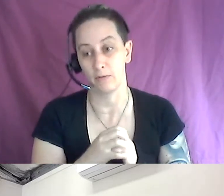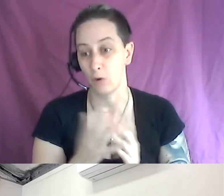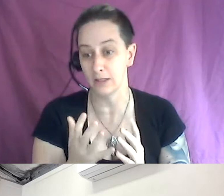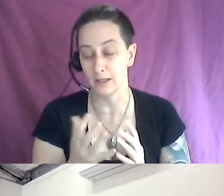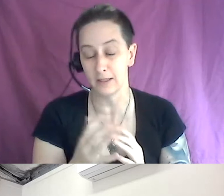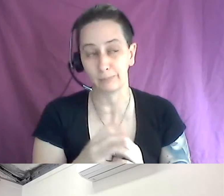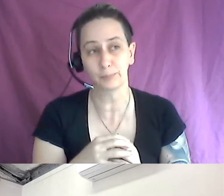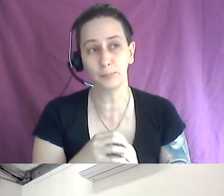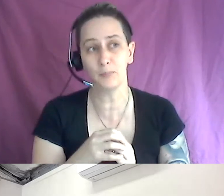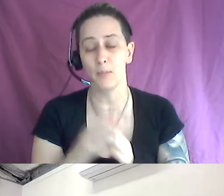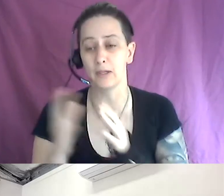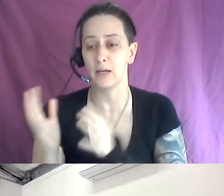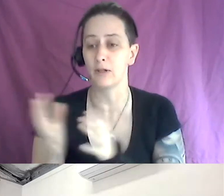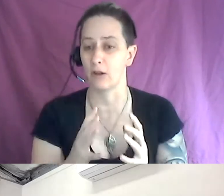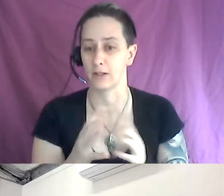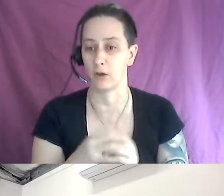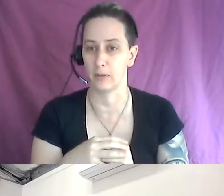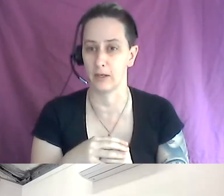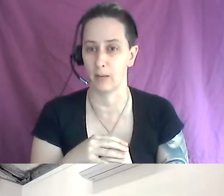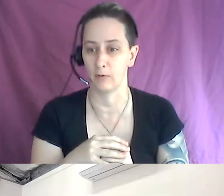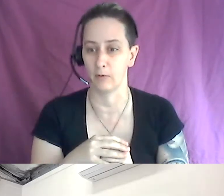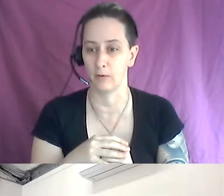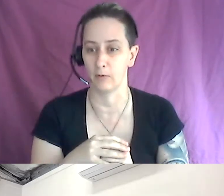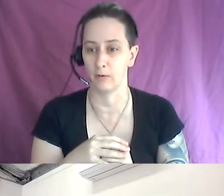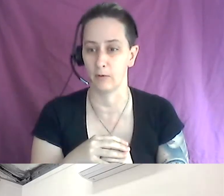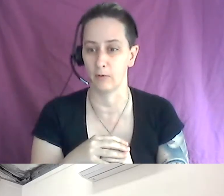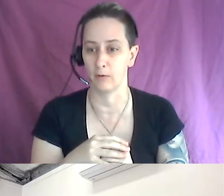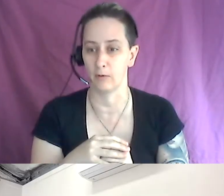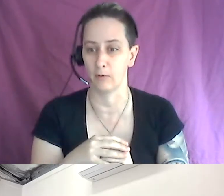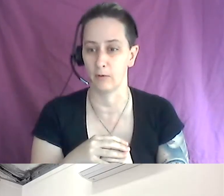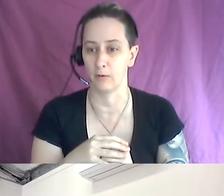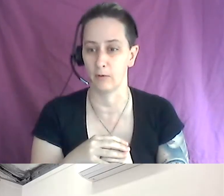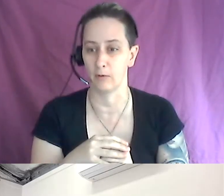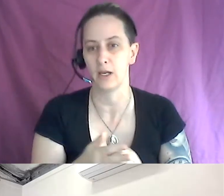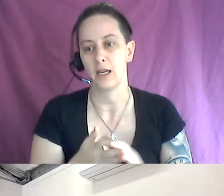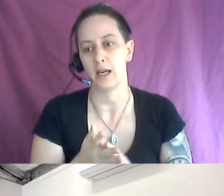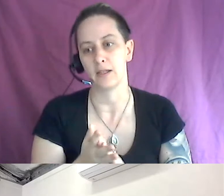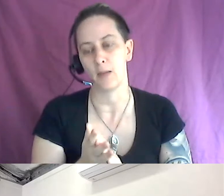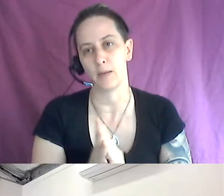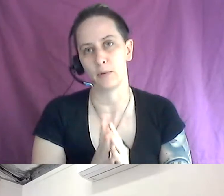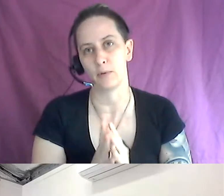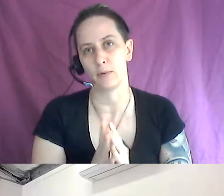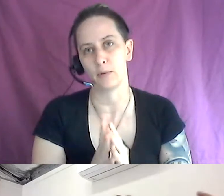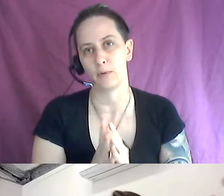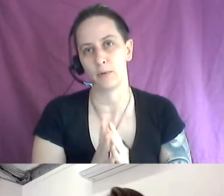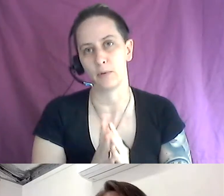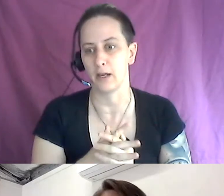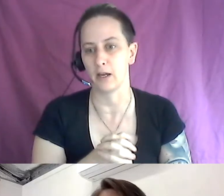their performances. But keyword sign has certainly become a part of that discussion, in that people are